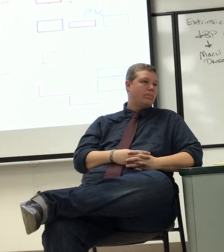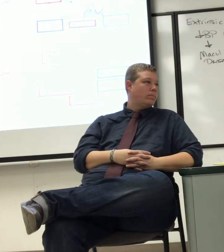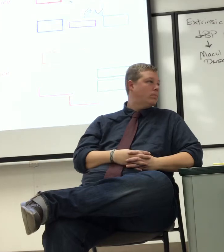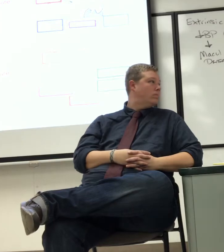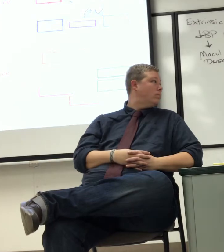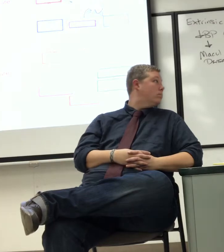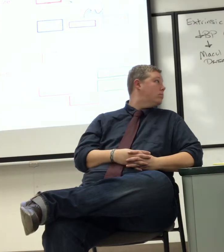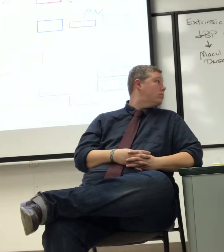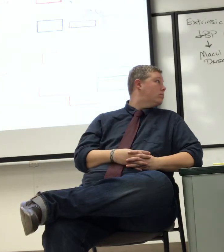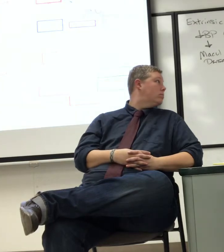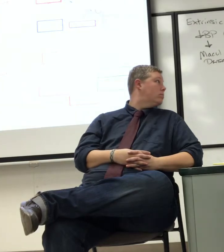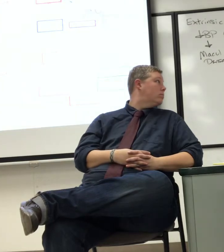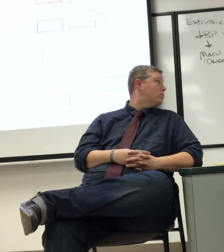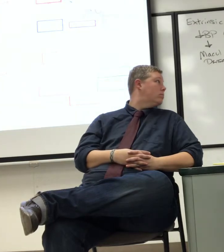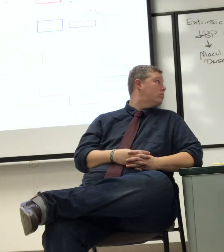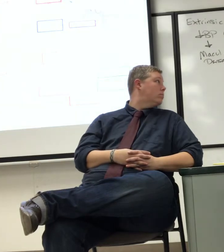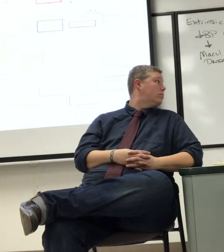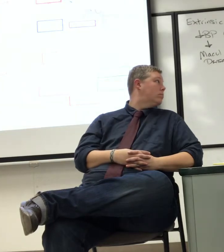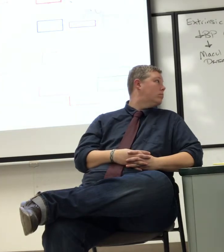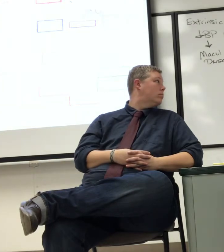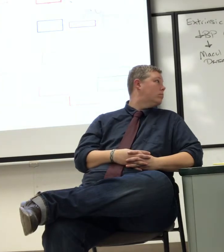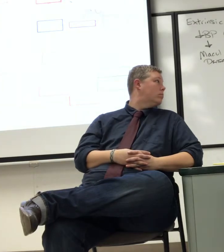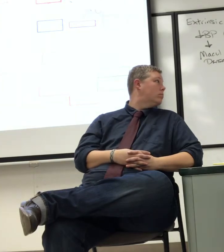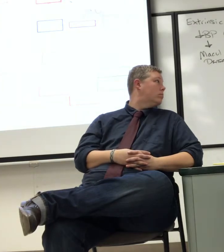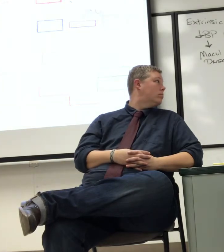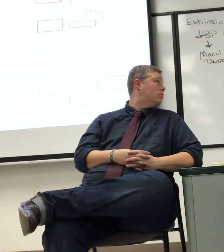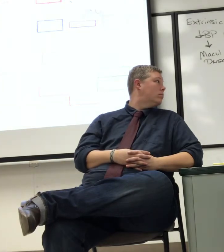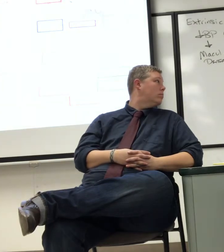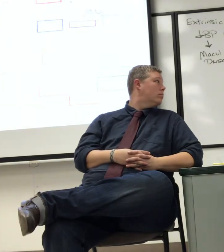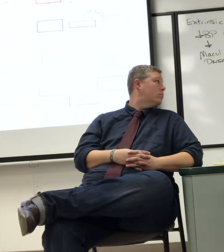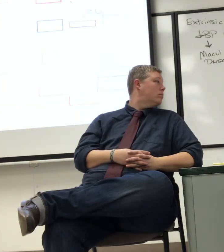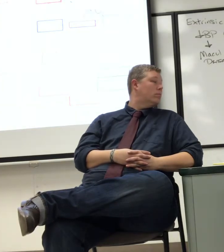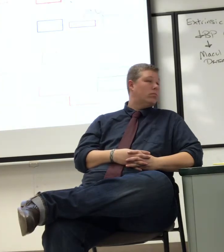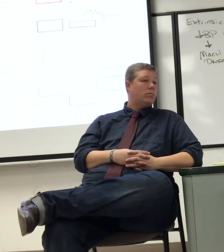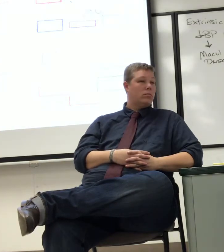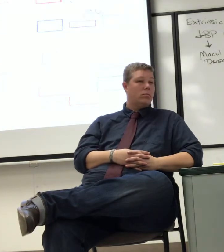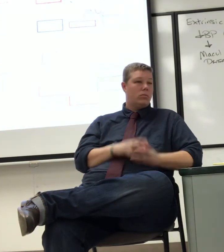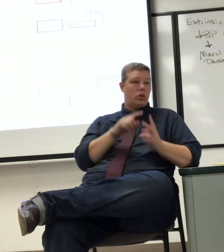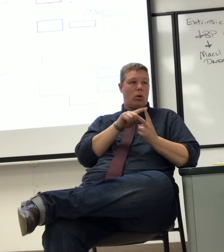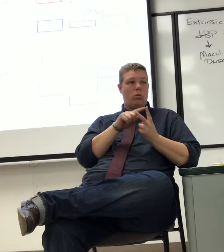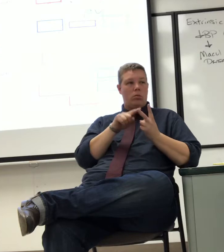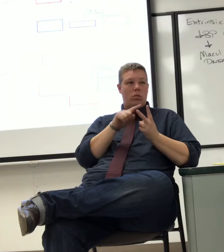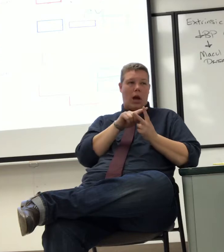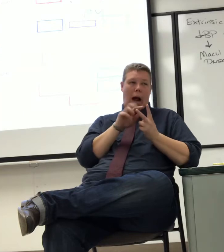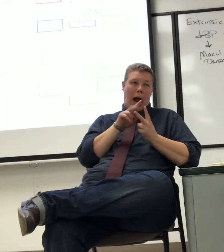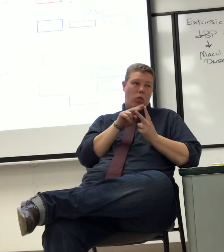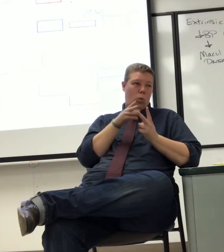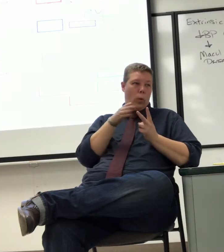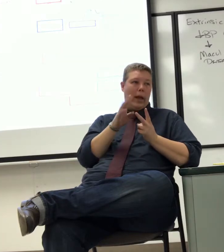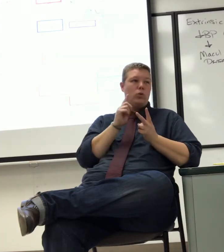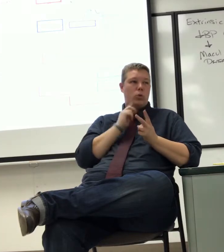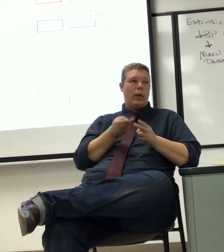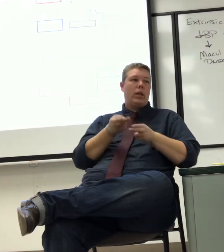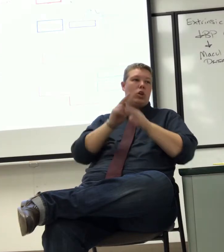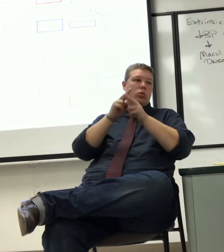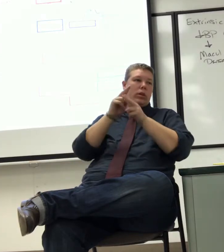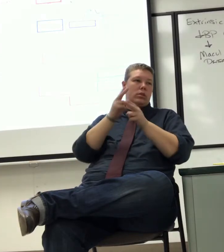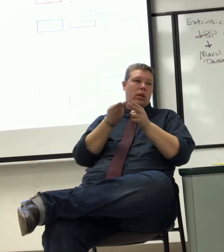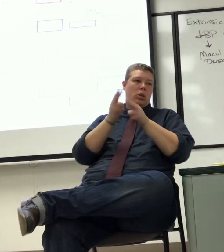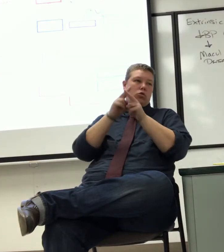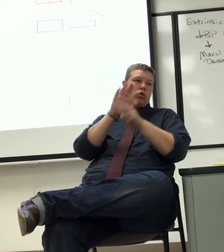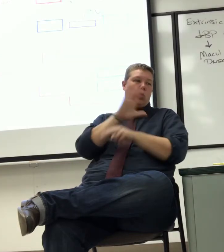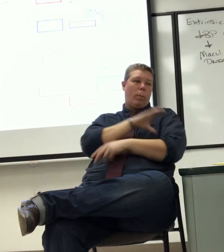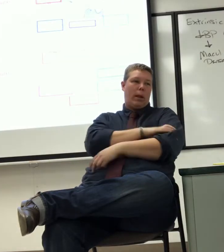So you still need to know that physiology. Increase BP one way or the other. And so that's